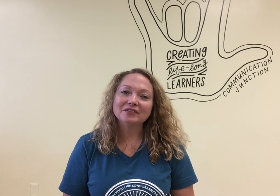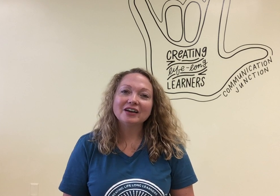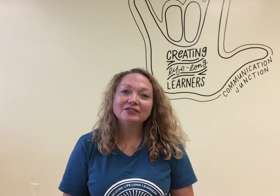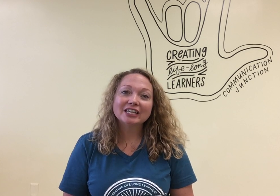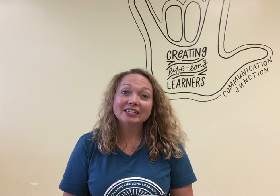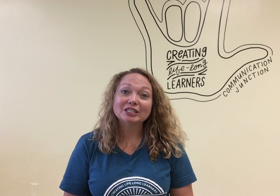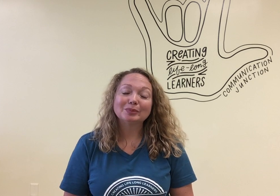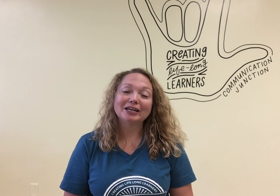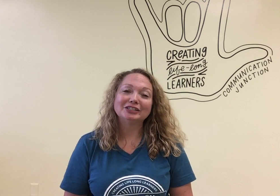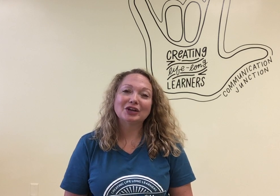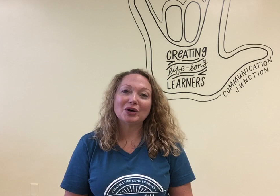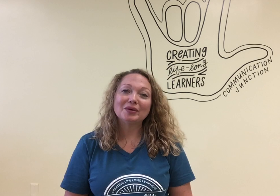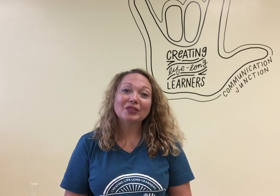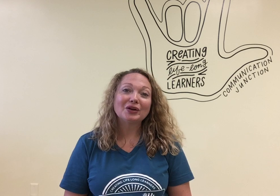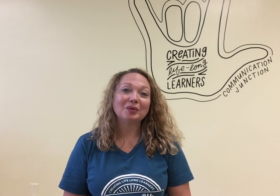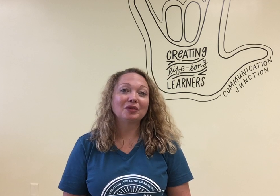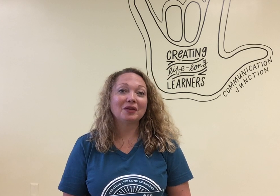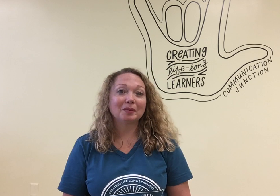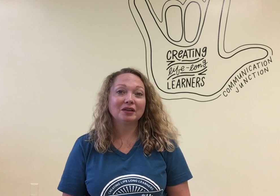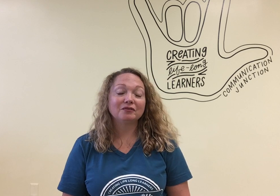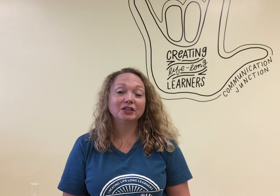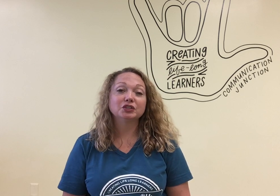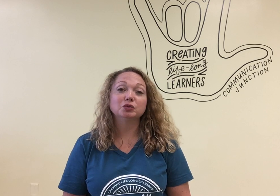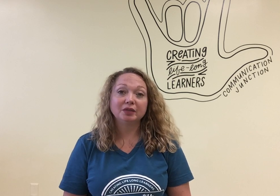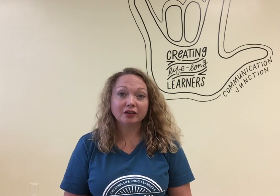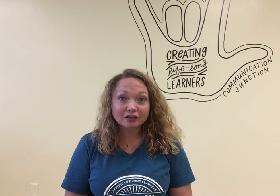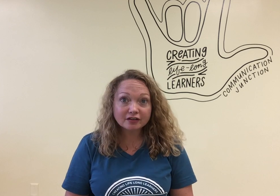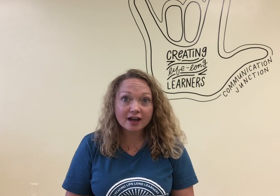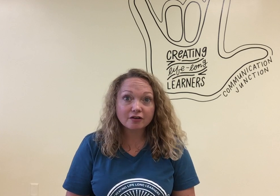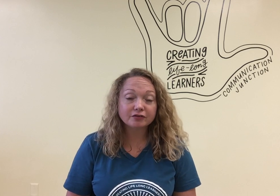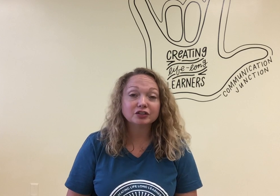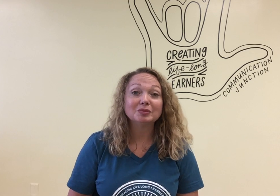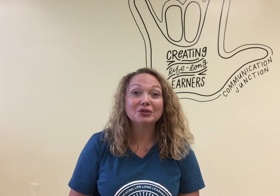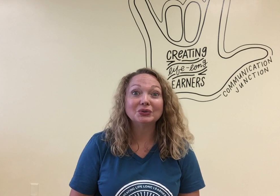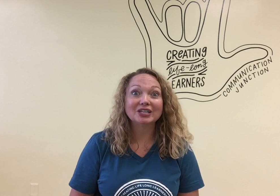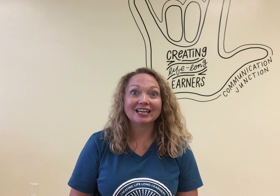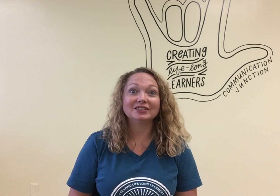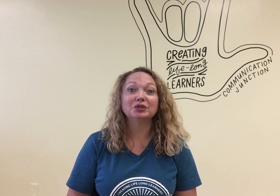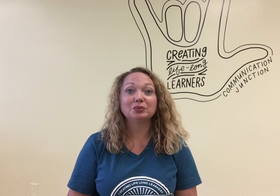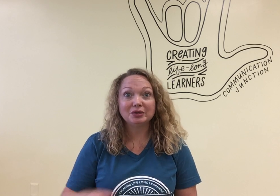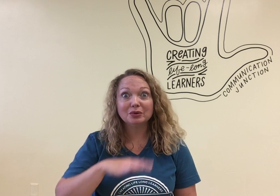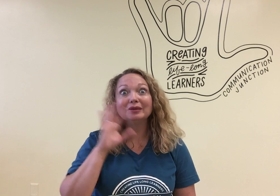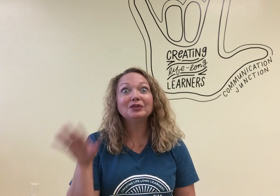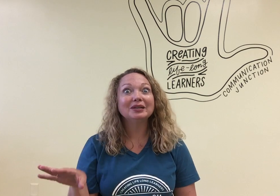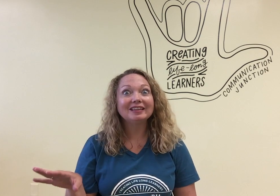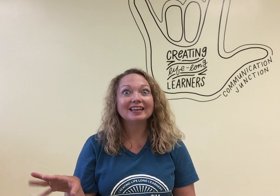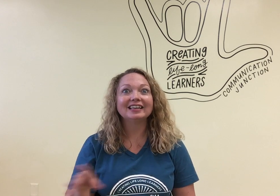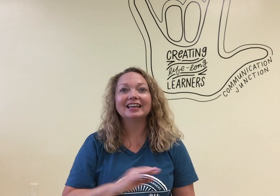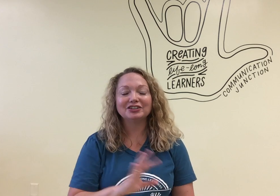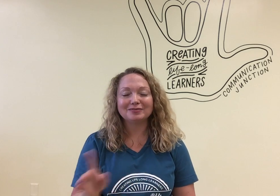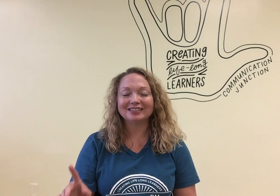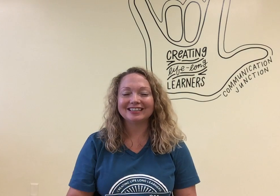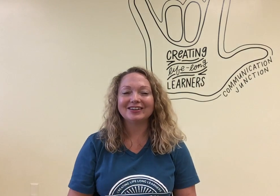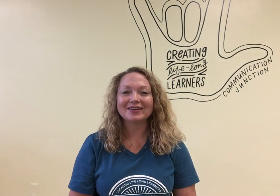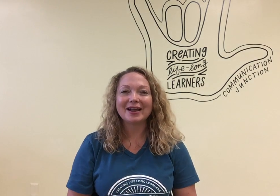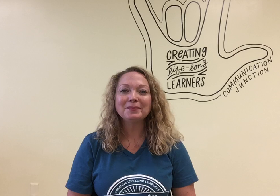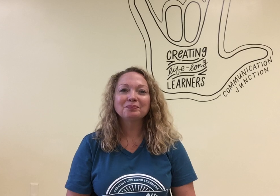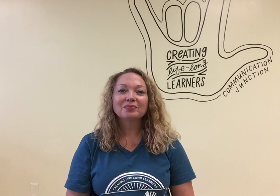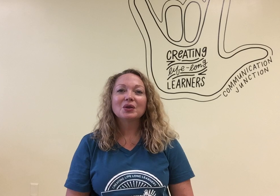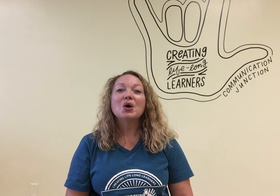5 signs to practice all month long with your family and friends. So be on the lookout for some new signs, which we will review at the end in case you miss any, okay?